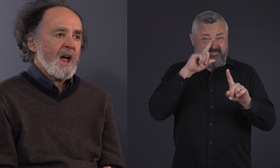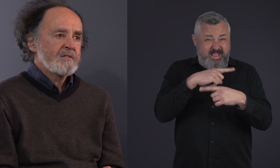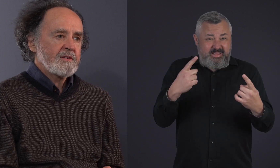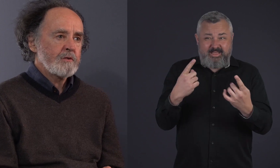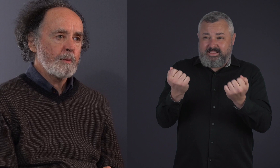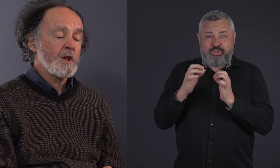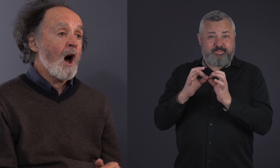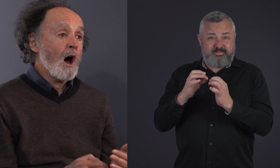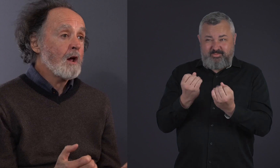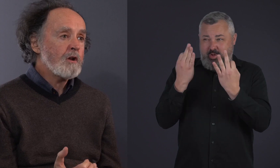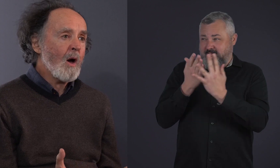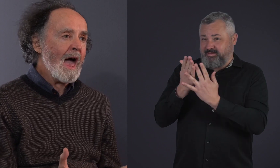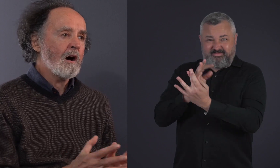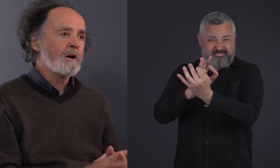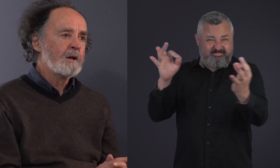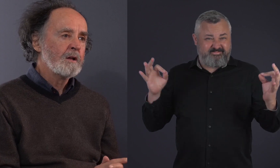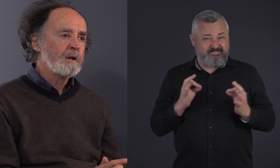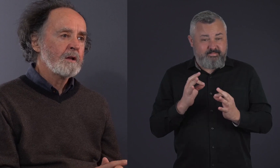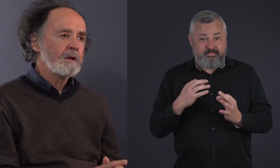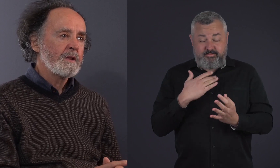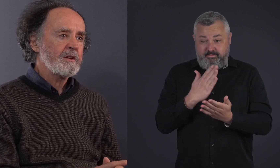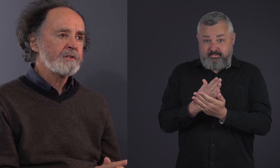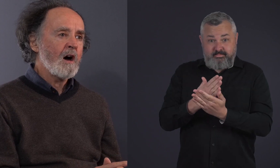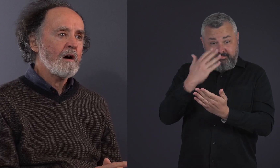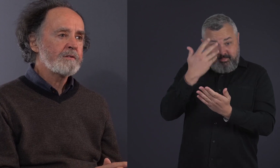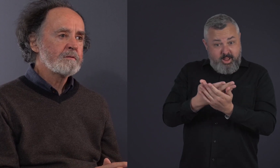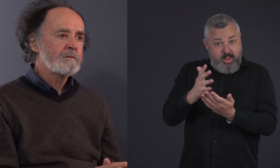access interpreters. I don't know how they survived.